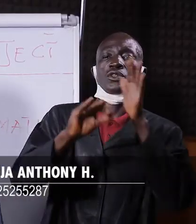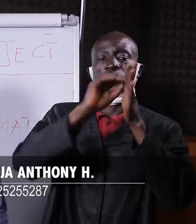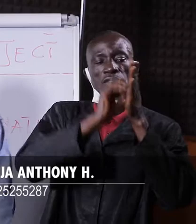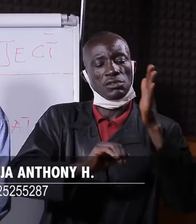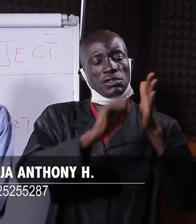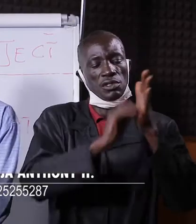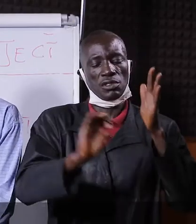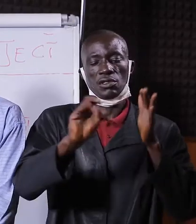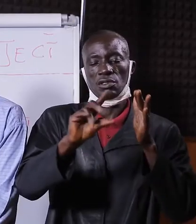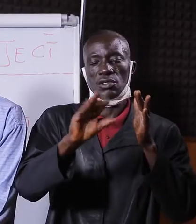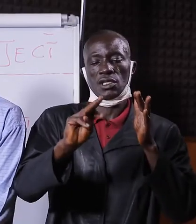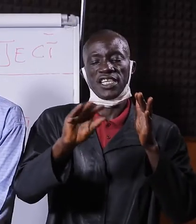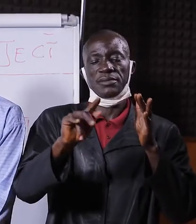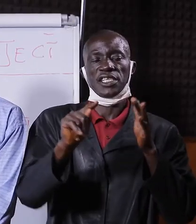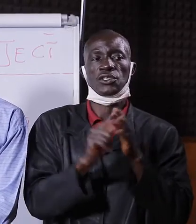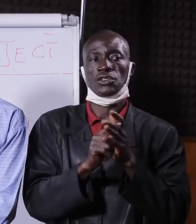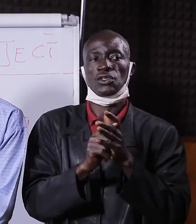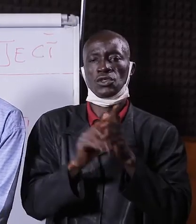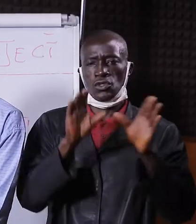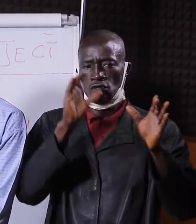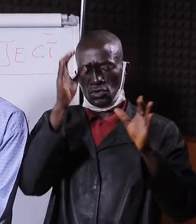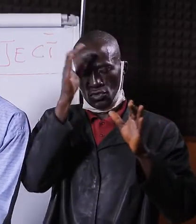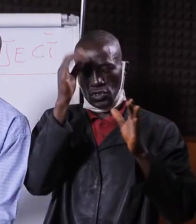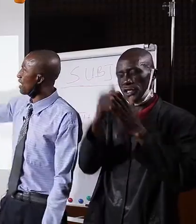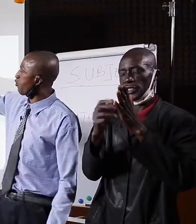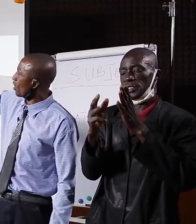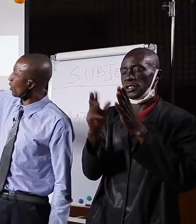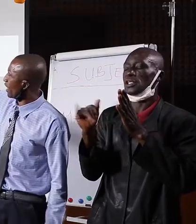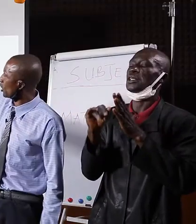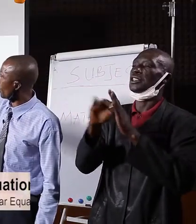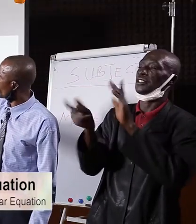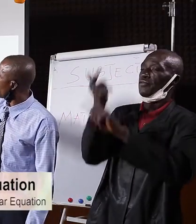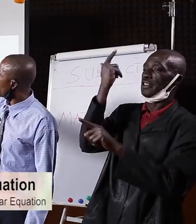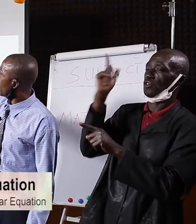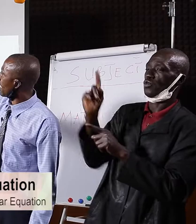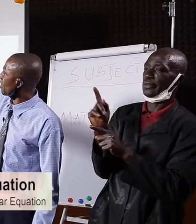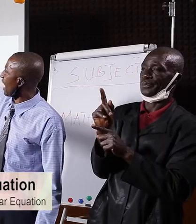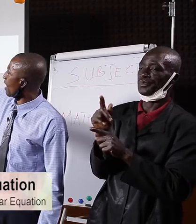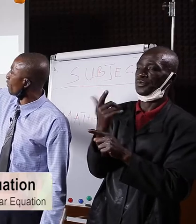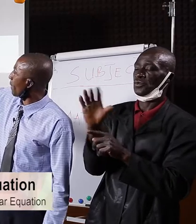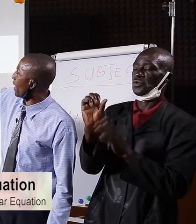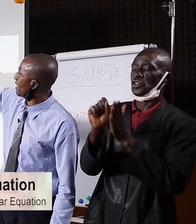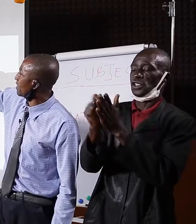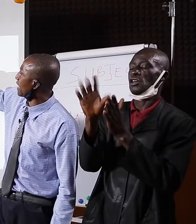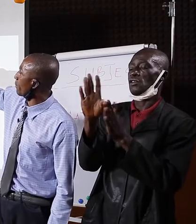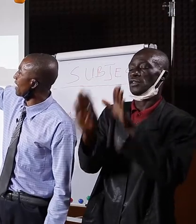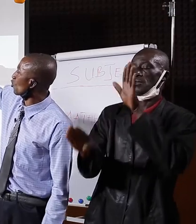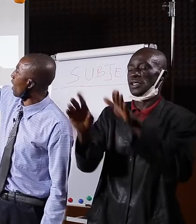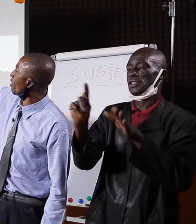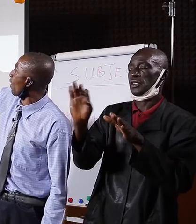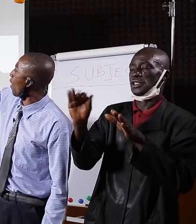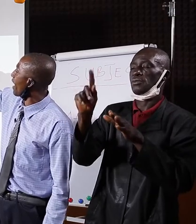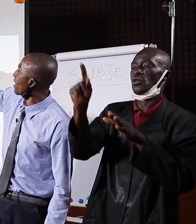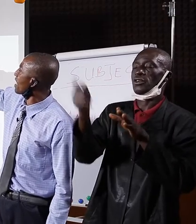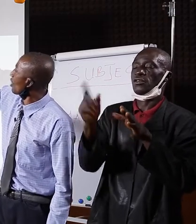method. Consider the sign of the balancing term. In the first equation, the sign of the balancing term, that is